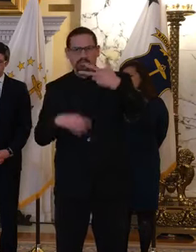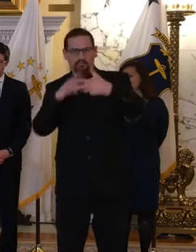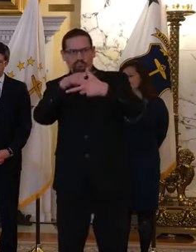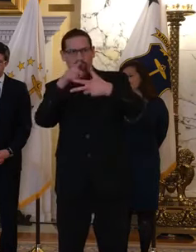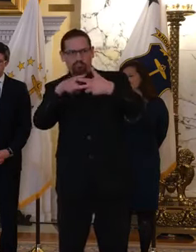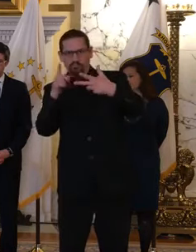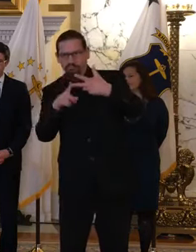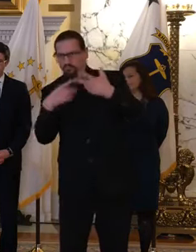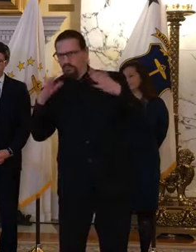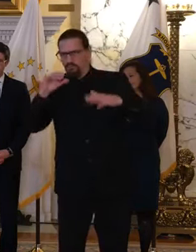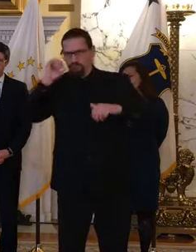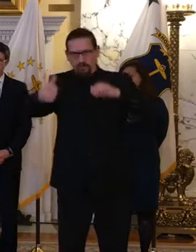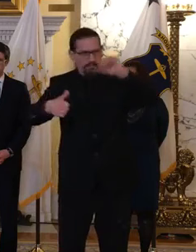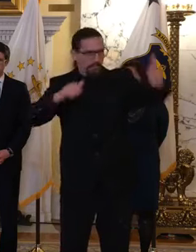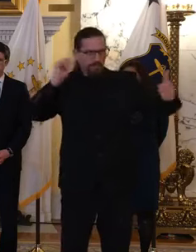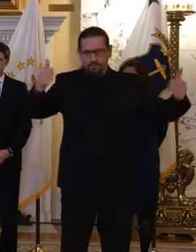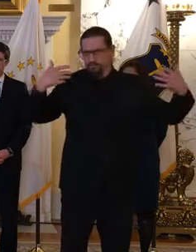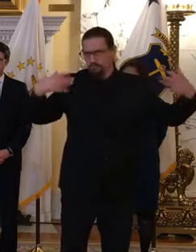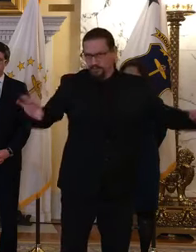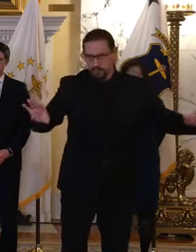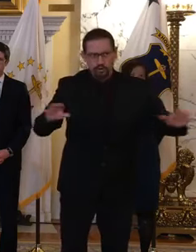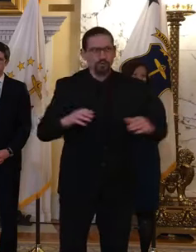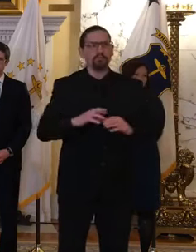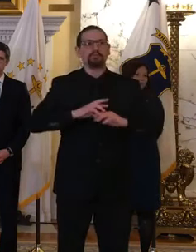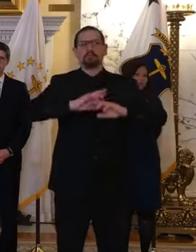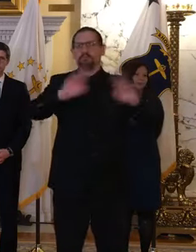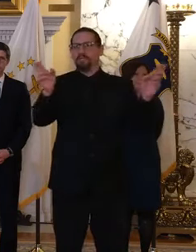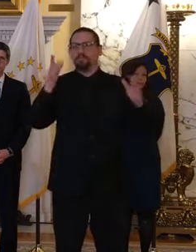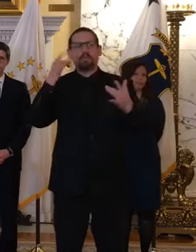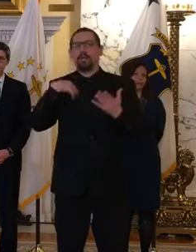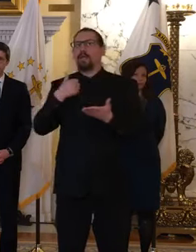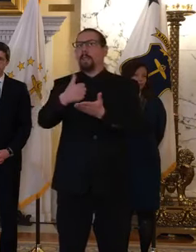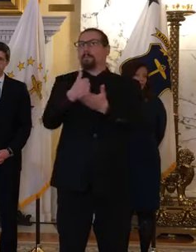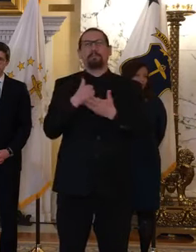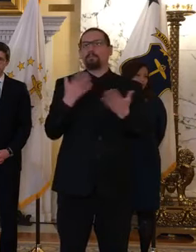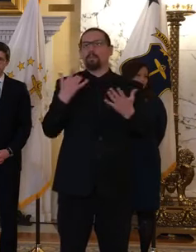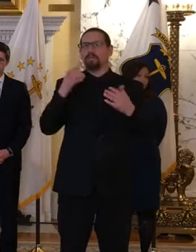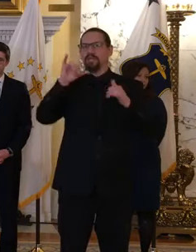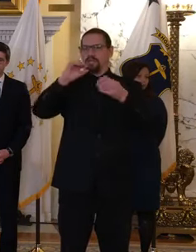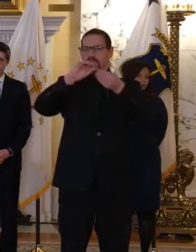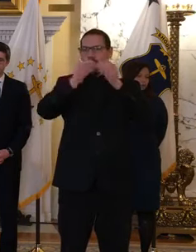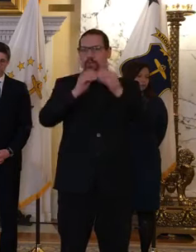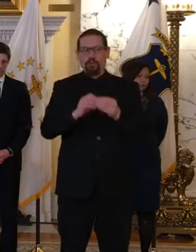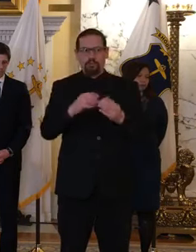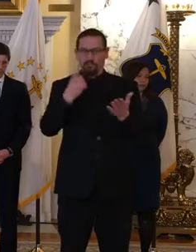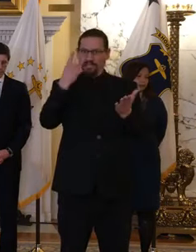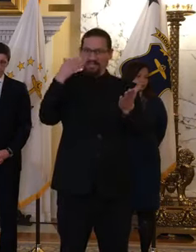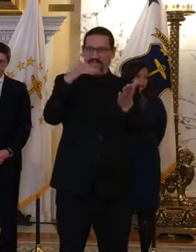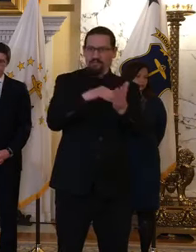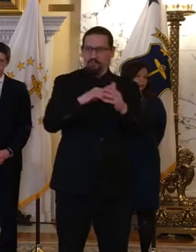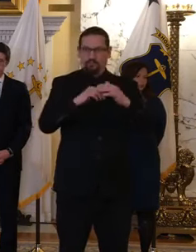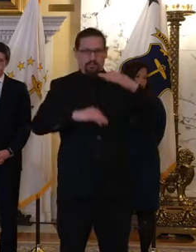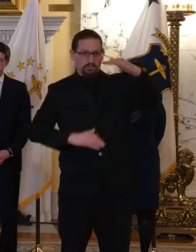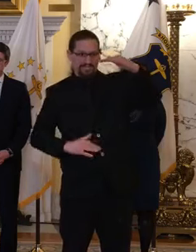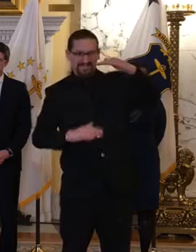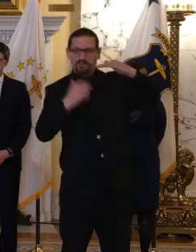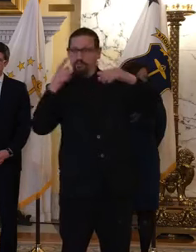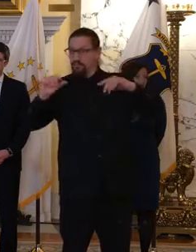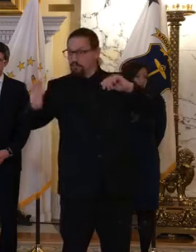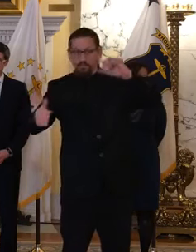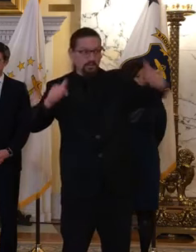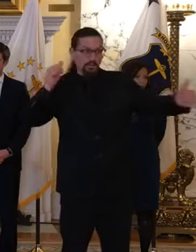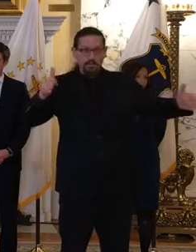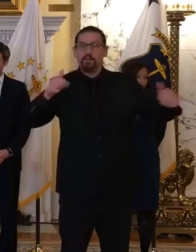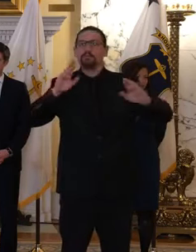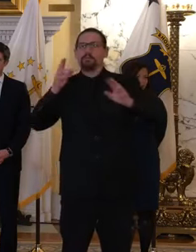It's going to get us to 1,000 this week. Do not show up without an appointment to one of